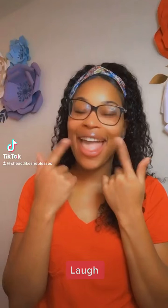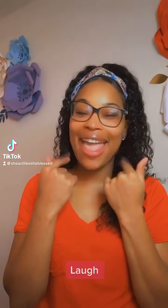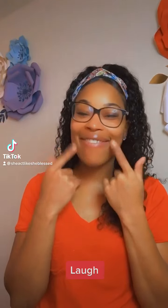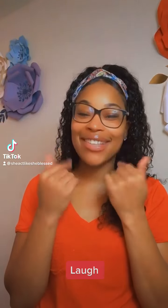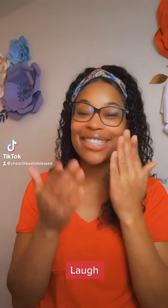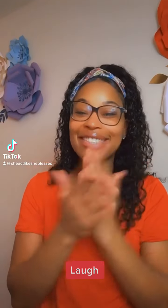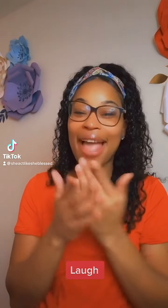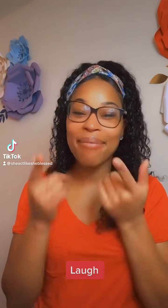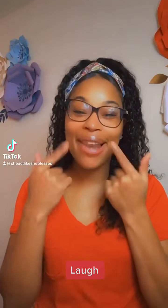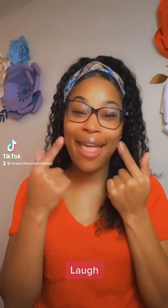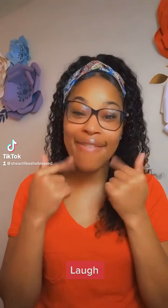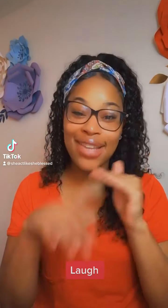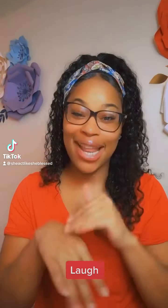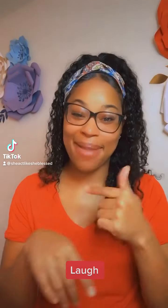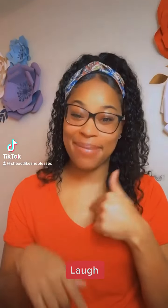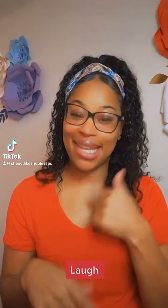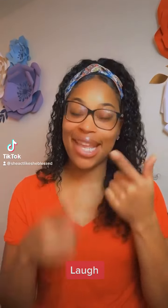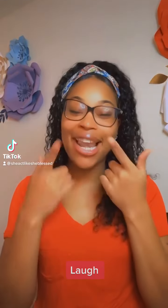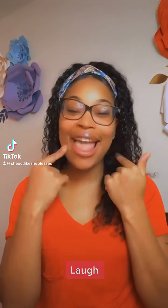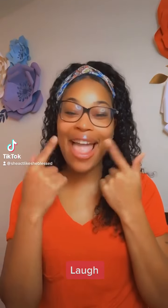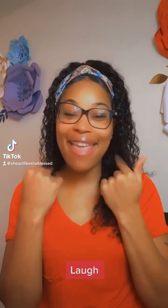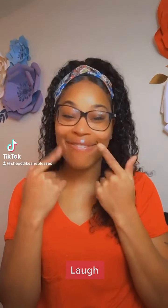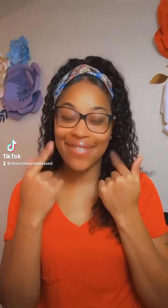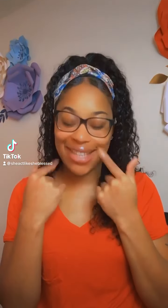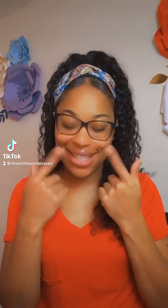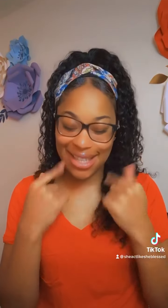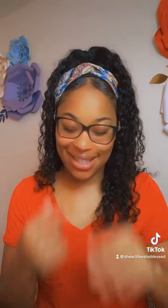Laugh. Stop laughing at me. Laugh.